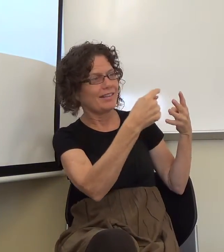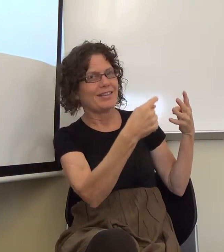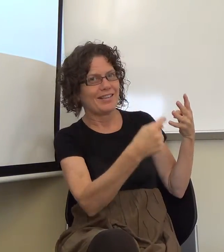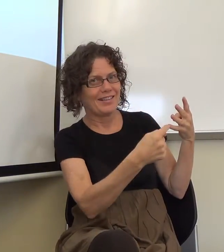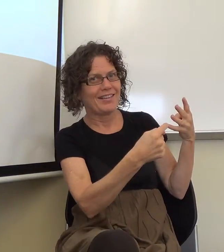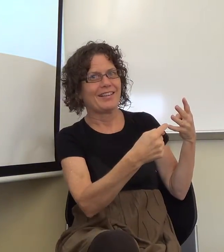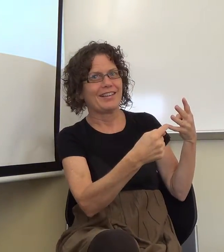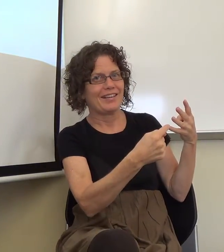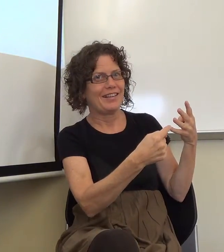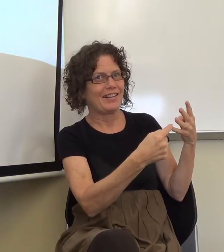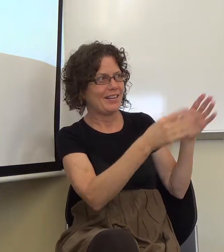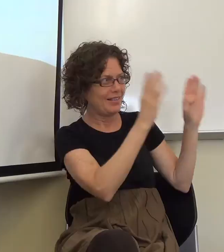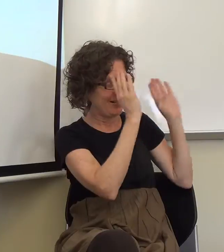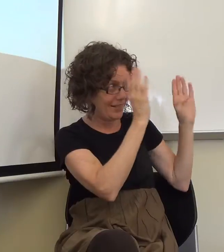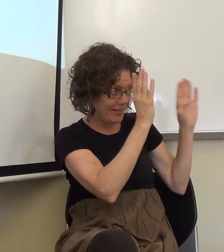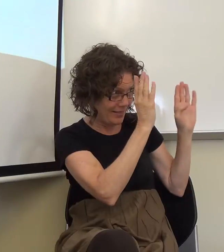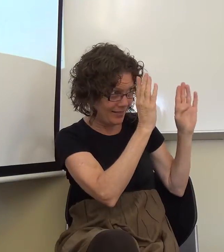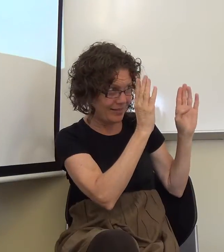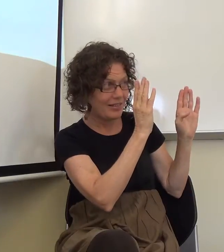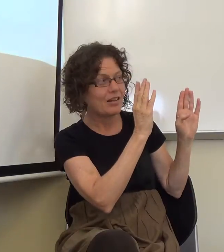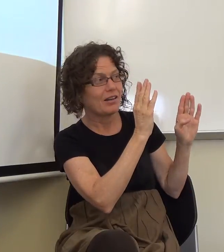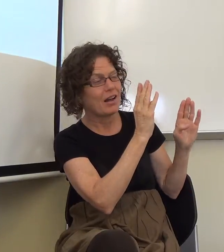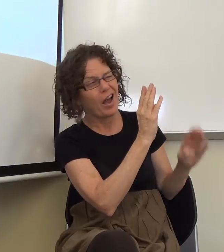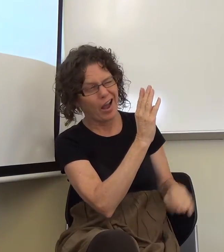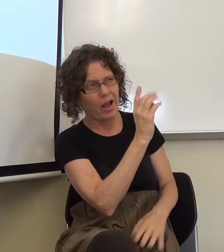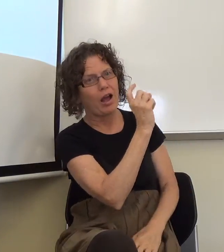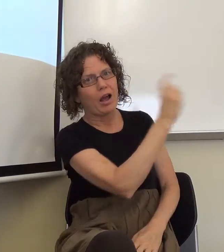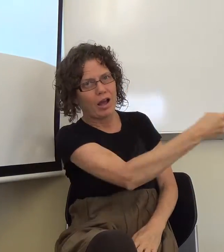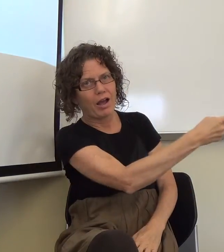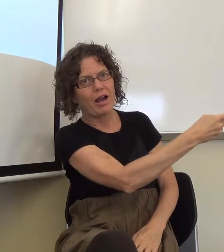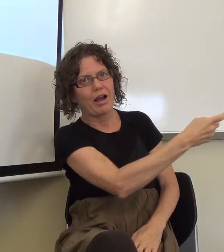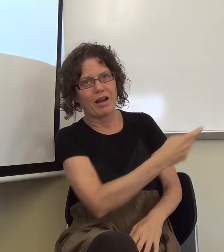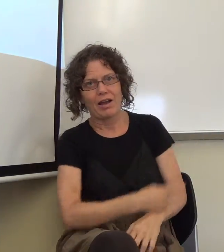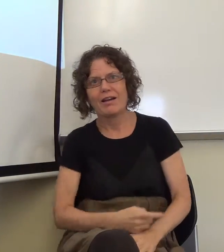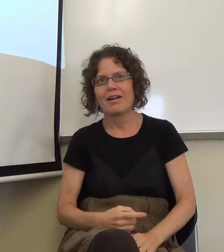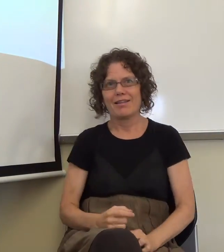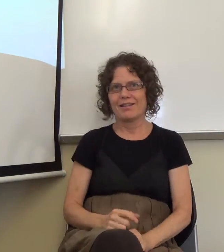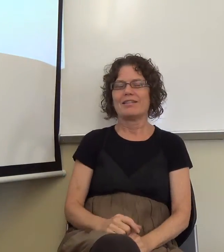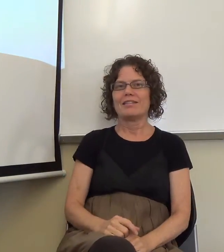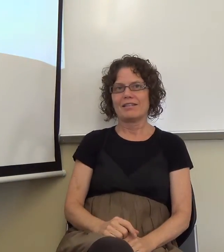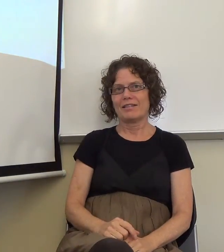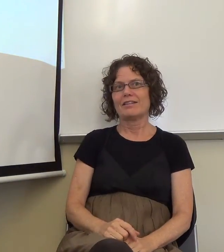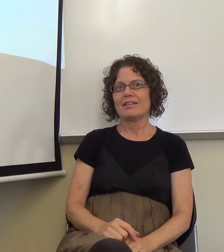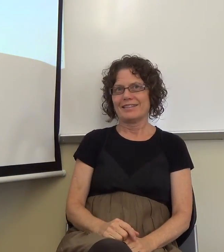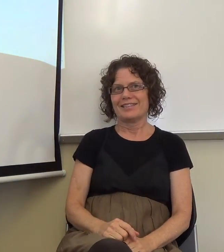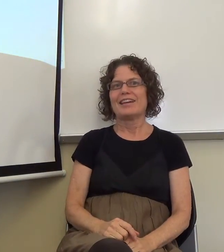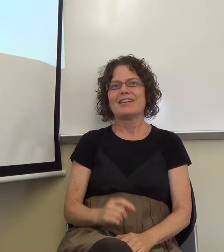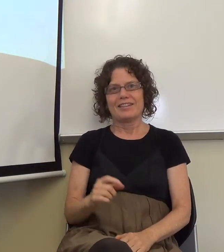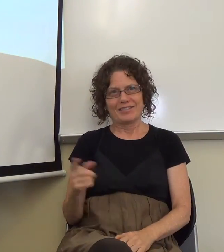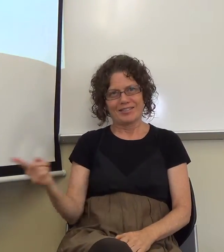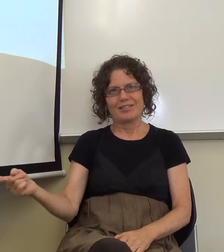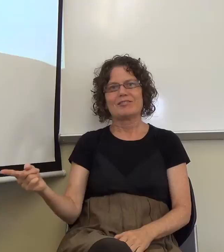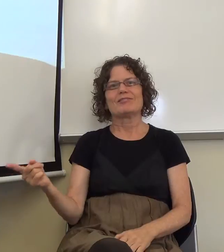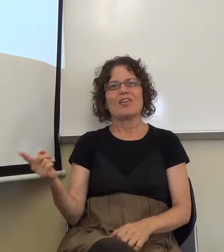Yes, okay? Yeah, so campaign contributions by people with a lot of money